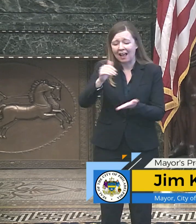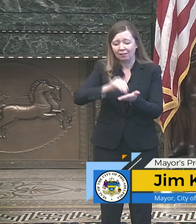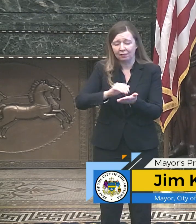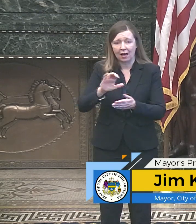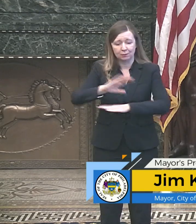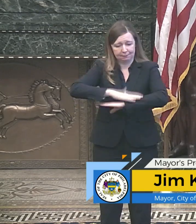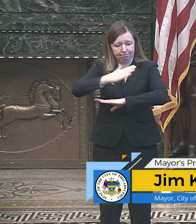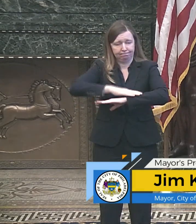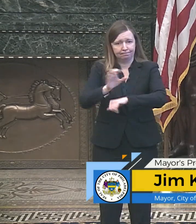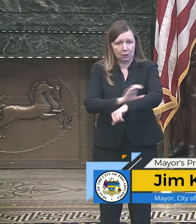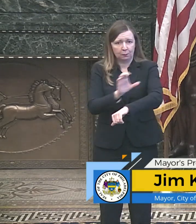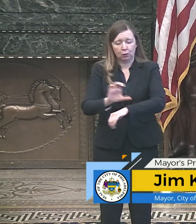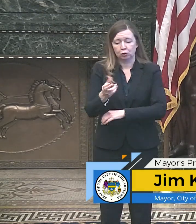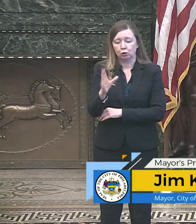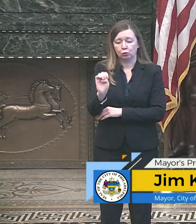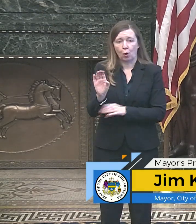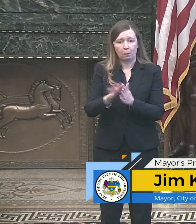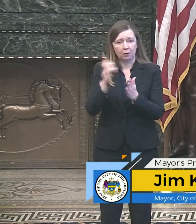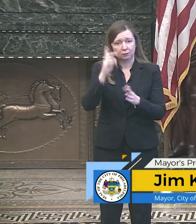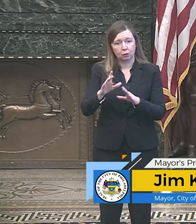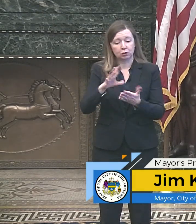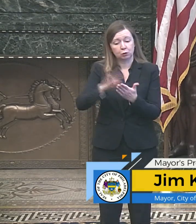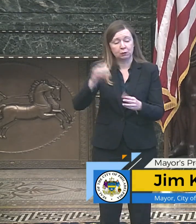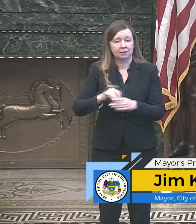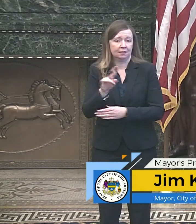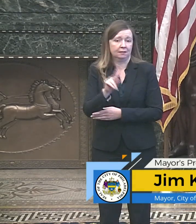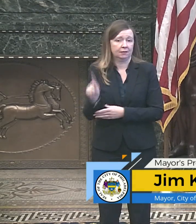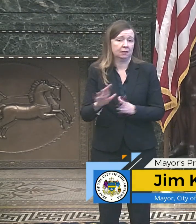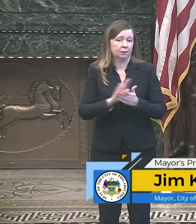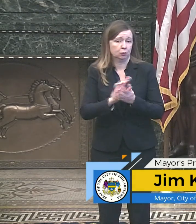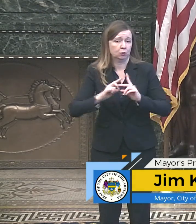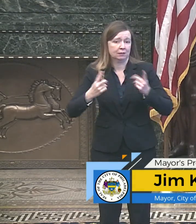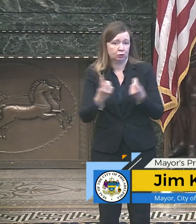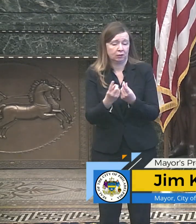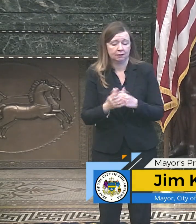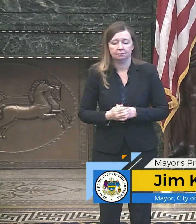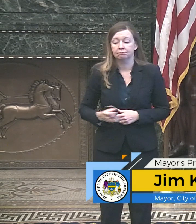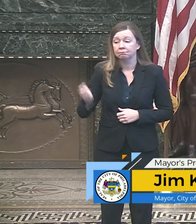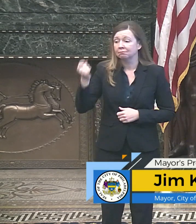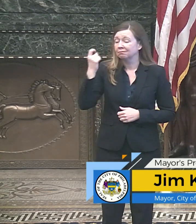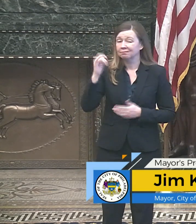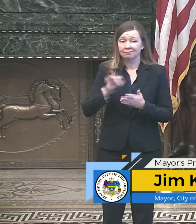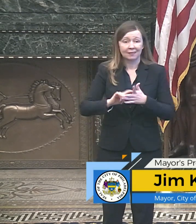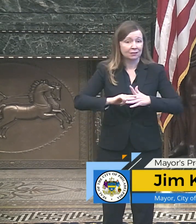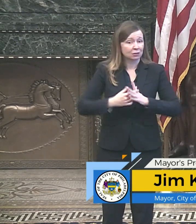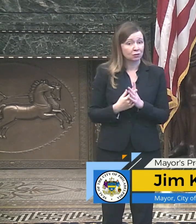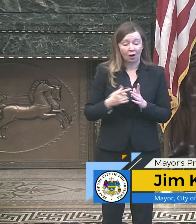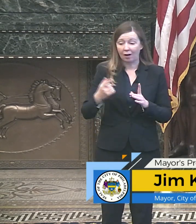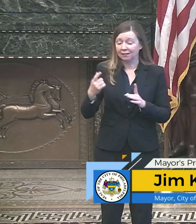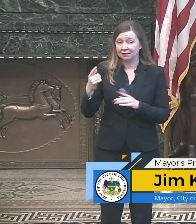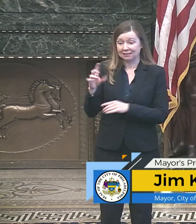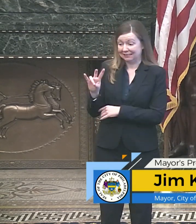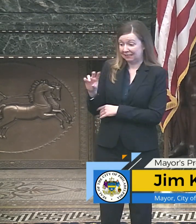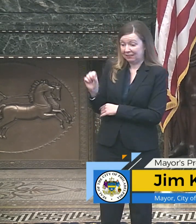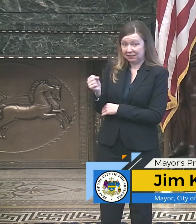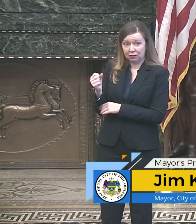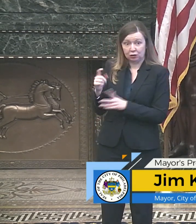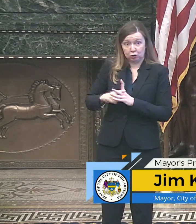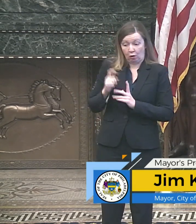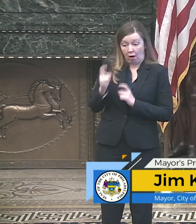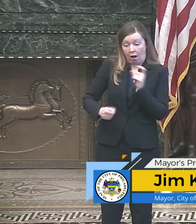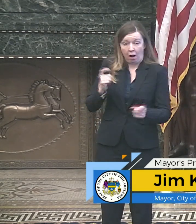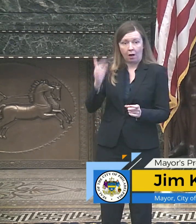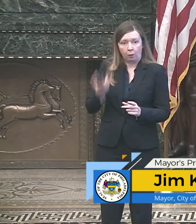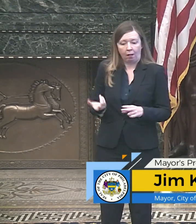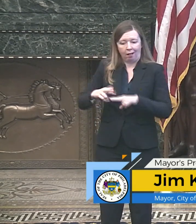Chromebooks for students in the Philadelphia School District. I'm told this is just the start of what the Sixers will be doing to help our city and its